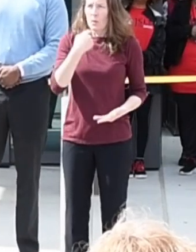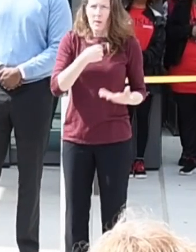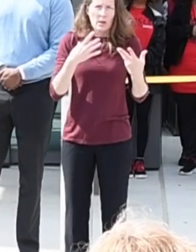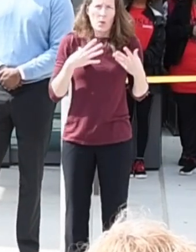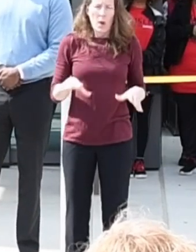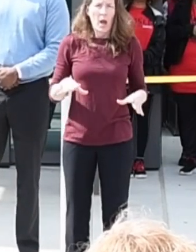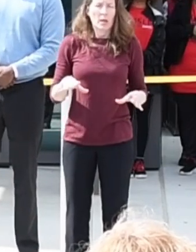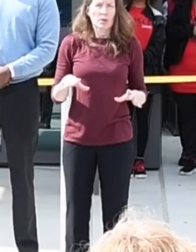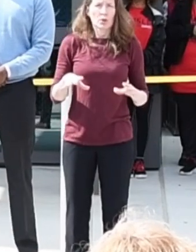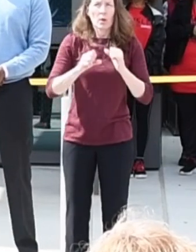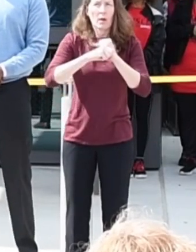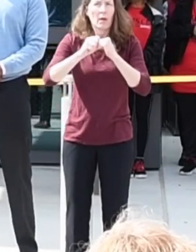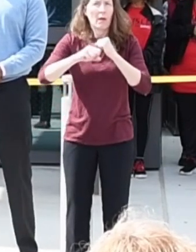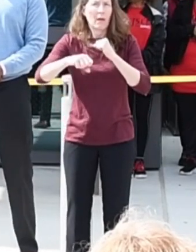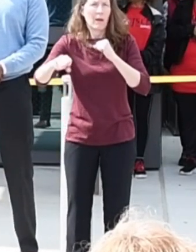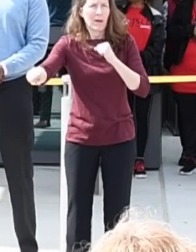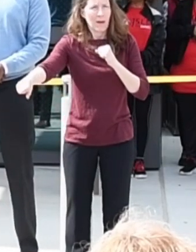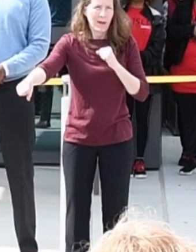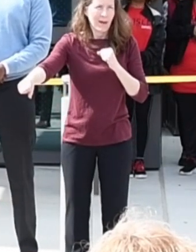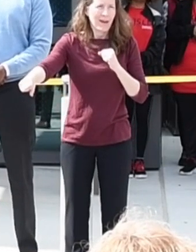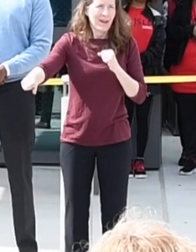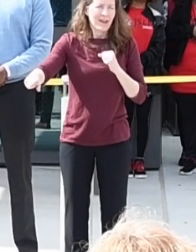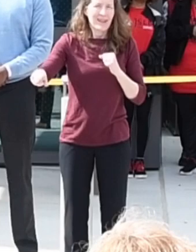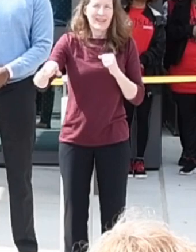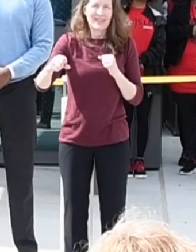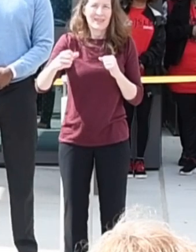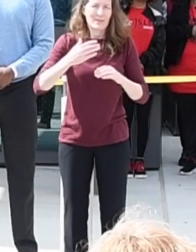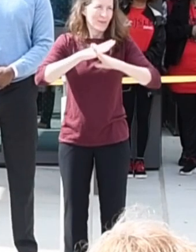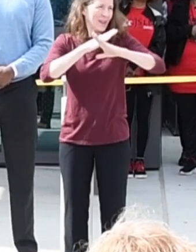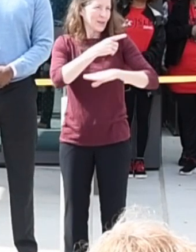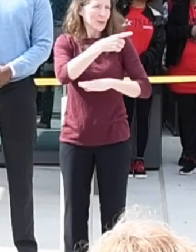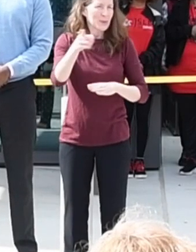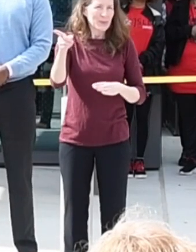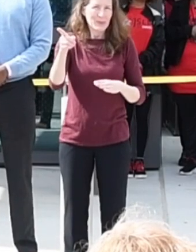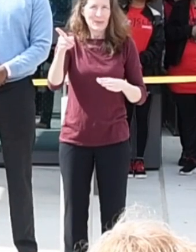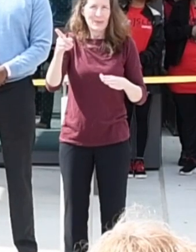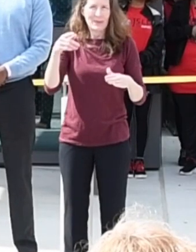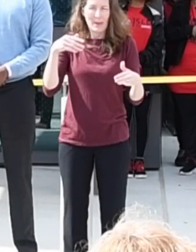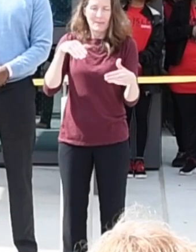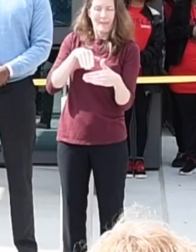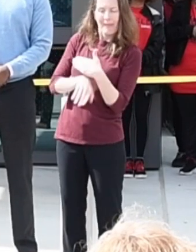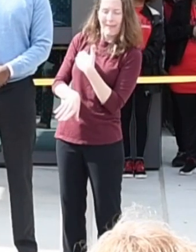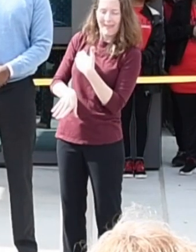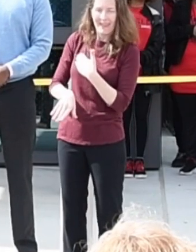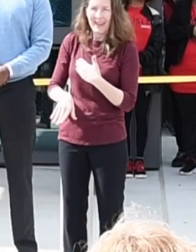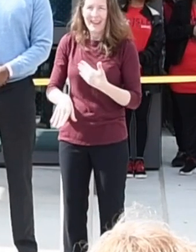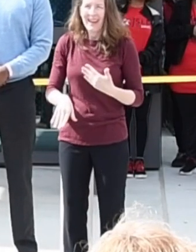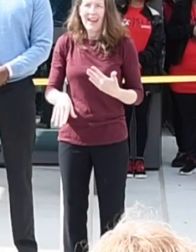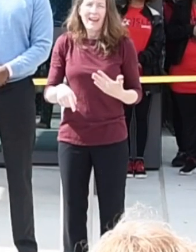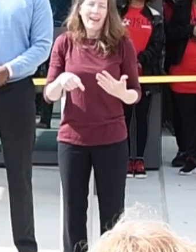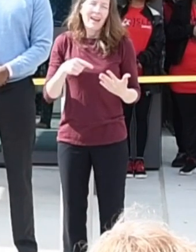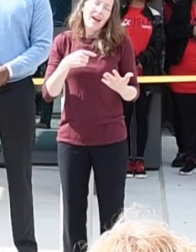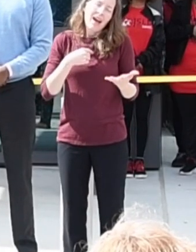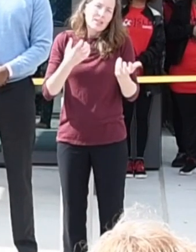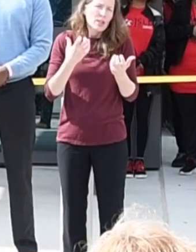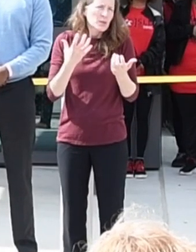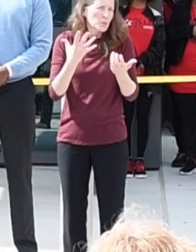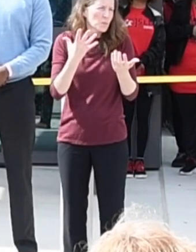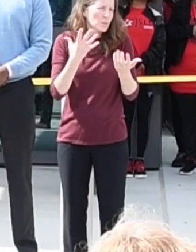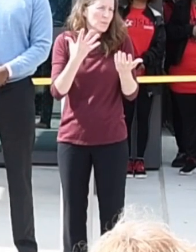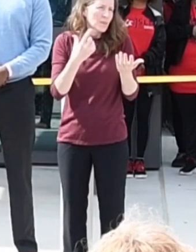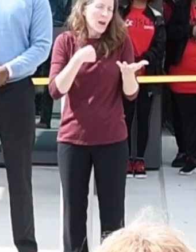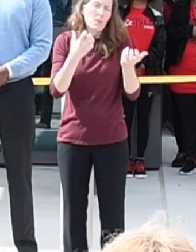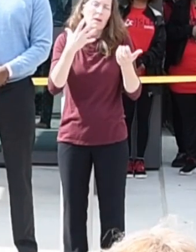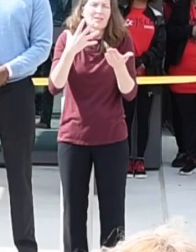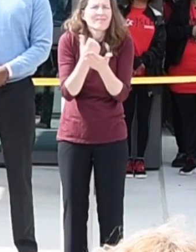of any progress from this event going forward. I just wanted to take a moment as